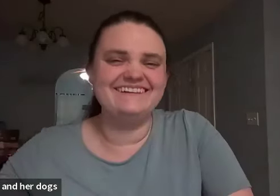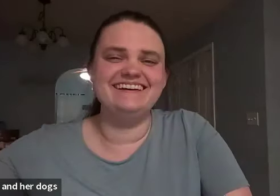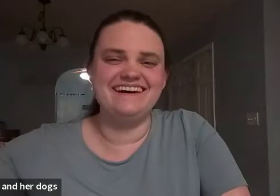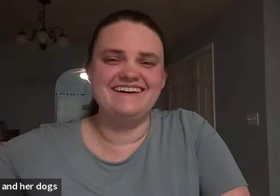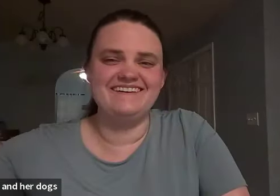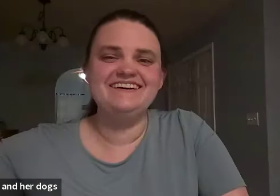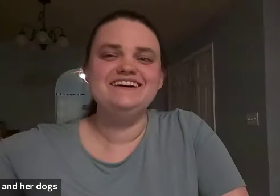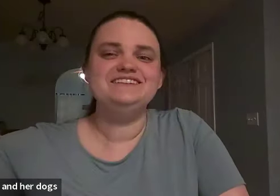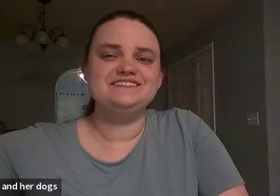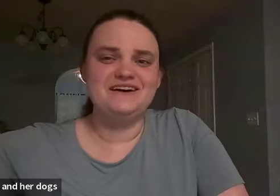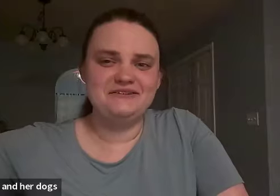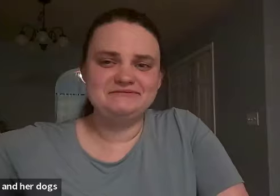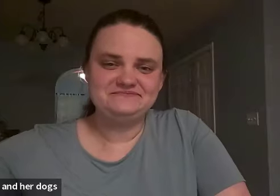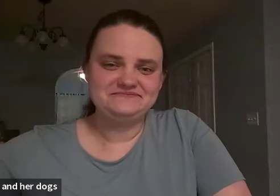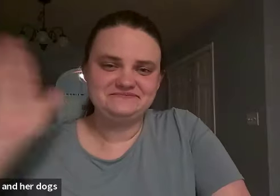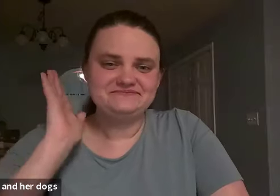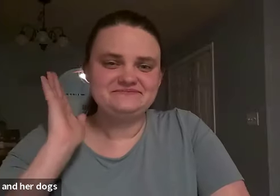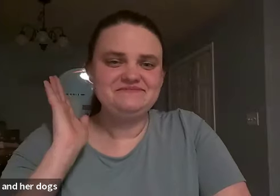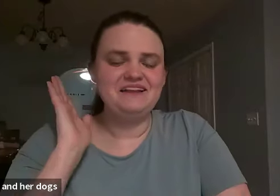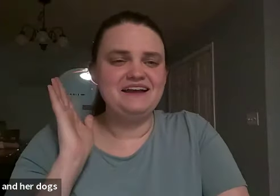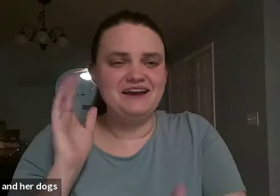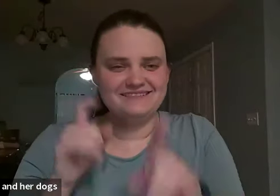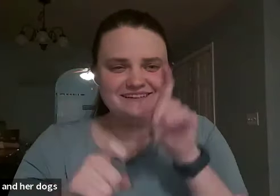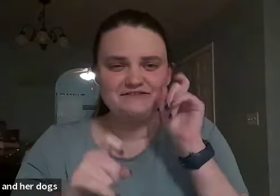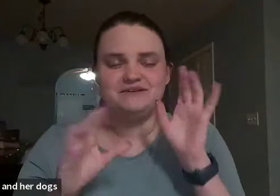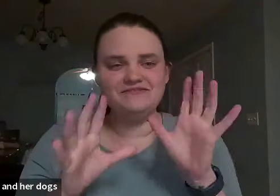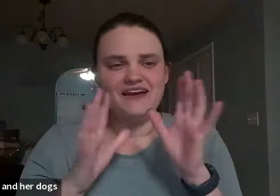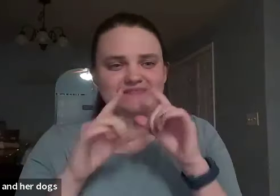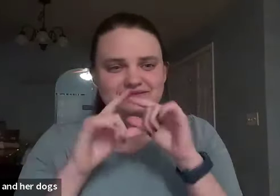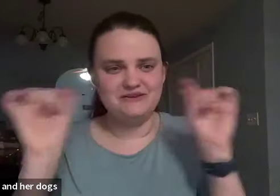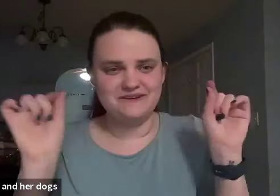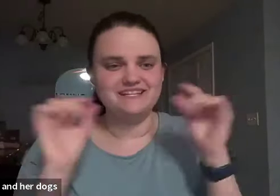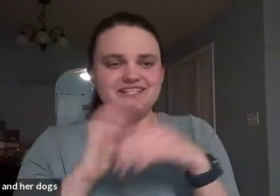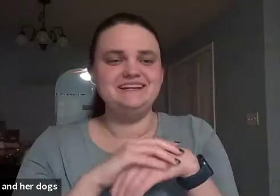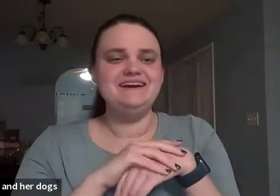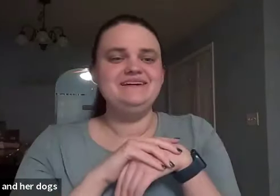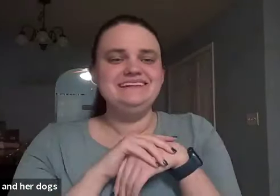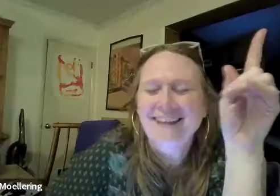Oh no. So if you get that notification,